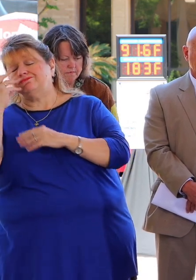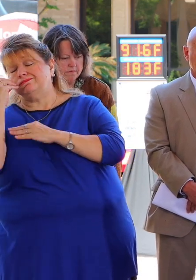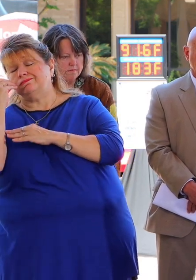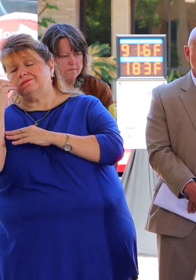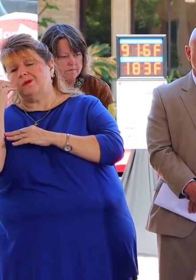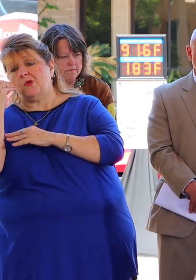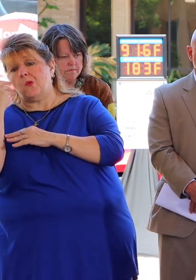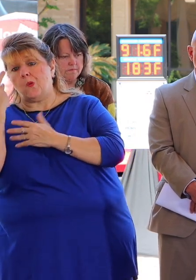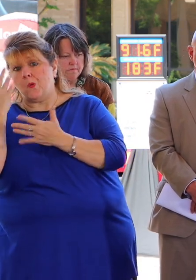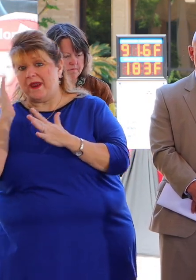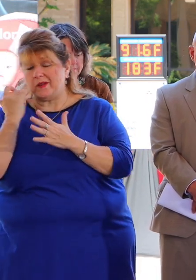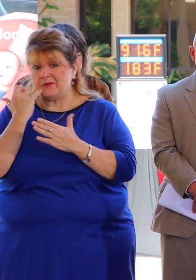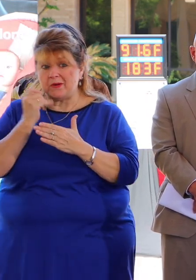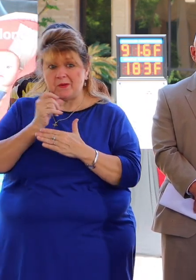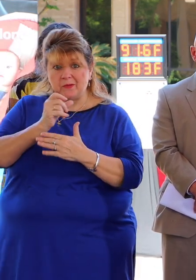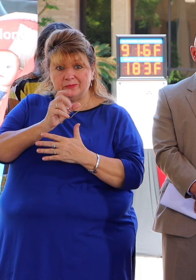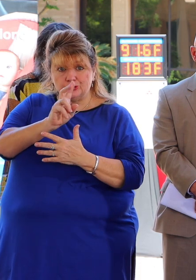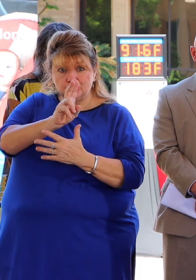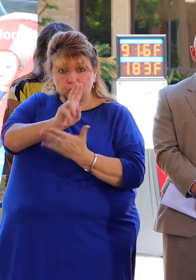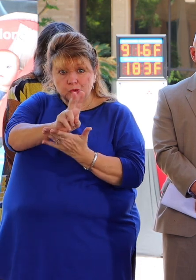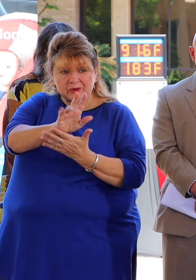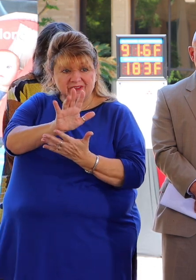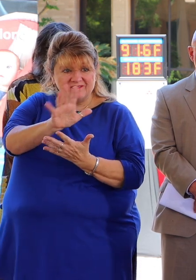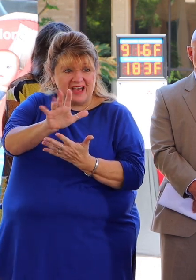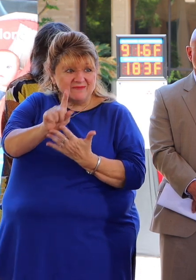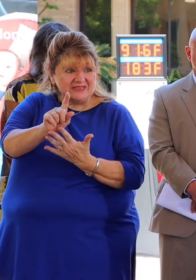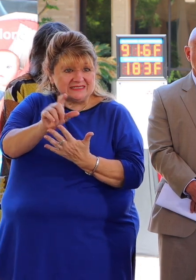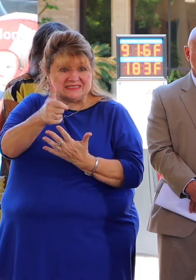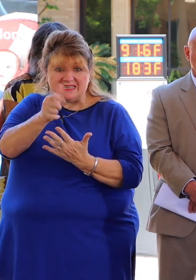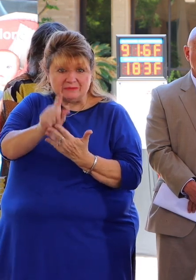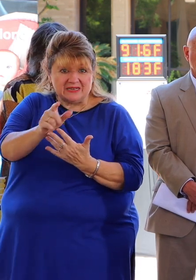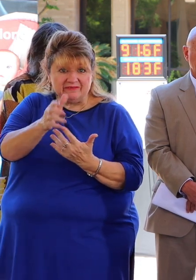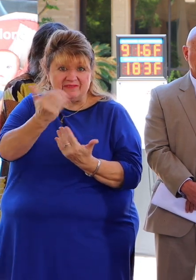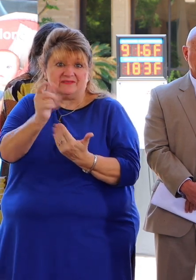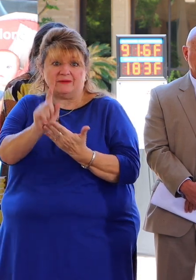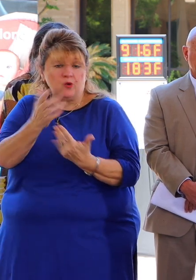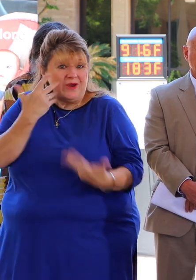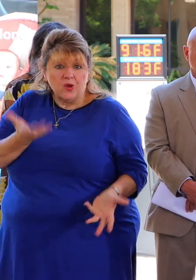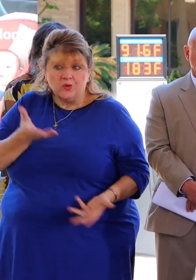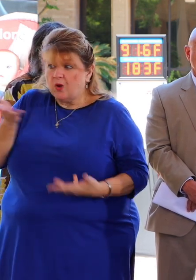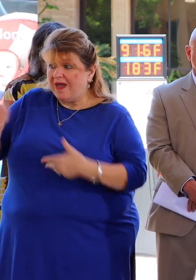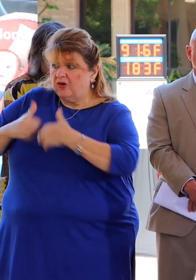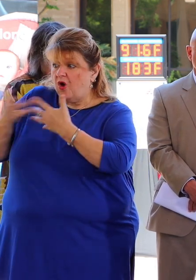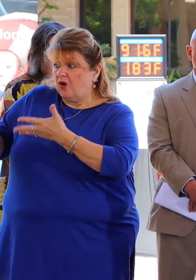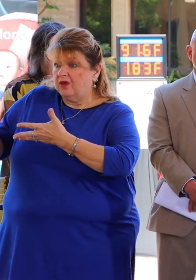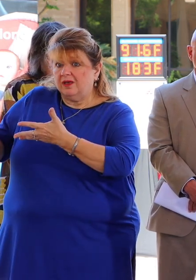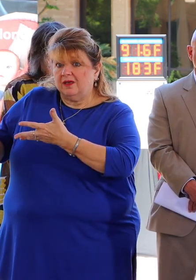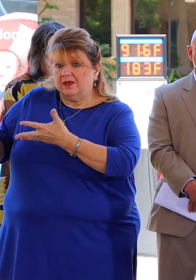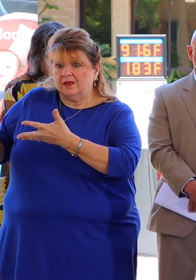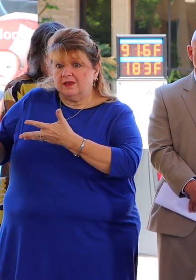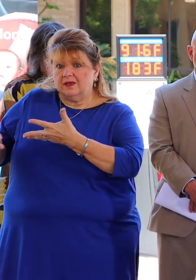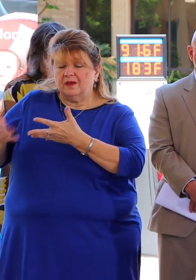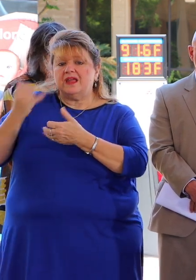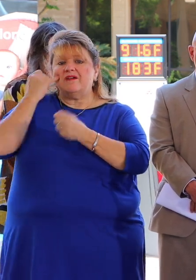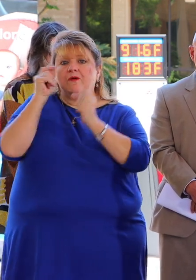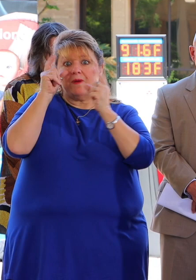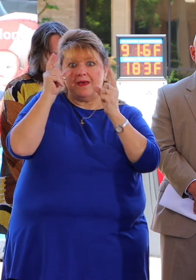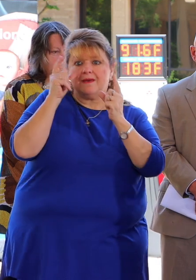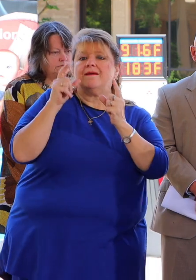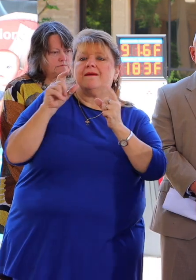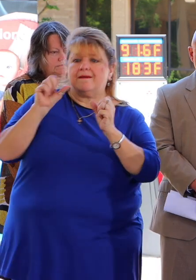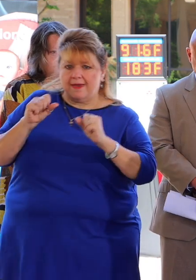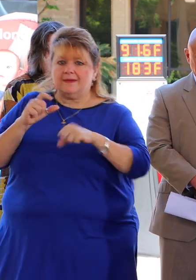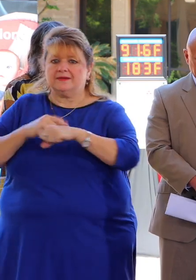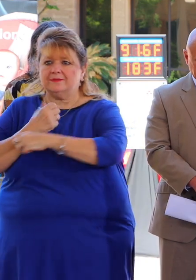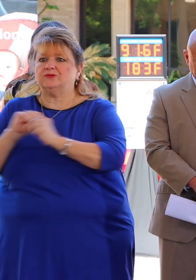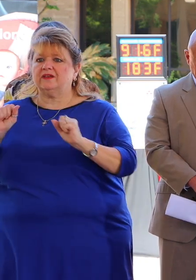is important. It is important to act to prevent pediatric vehicular heat stroke.